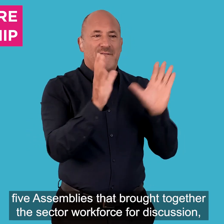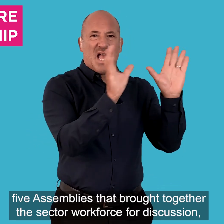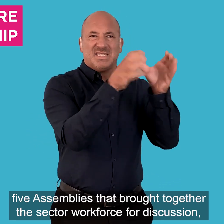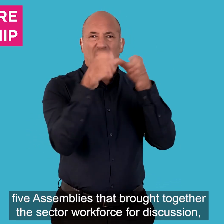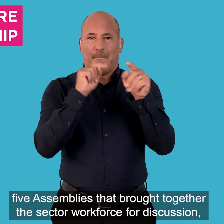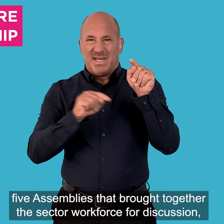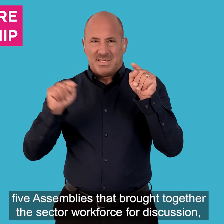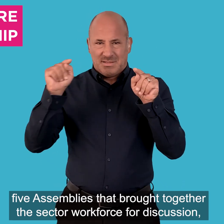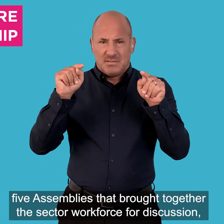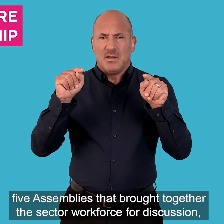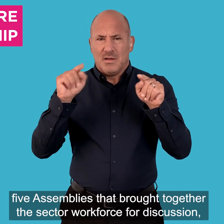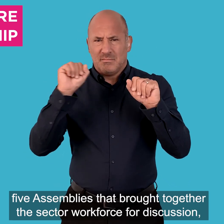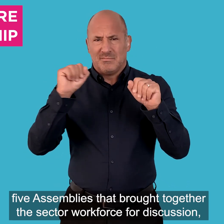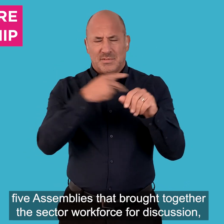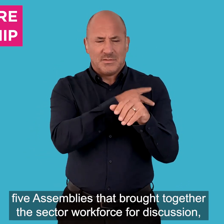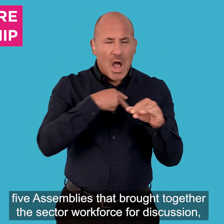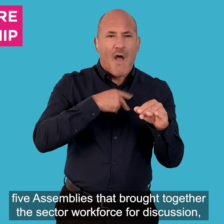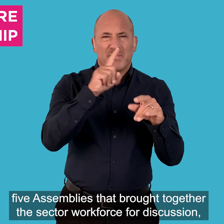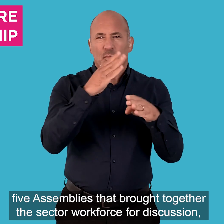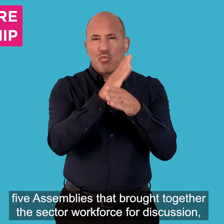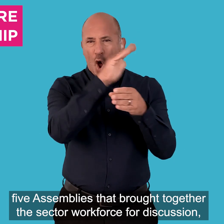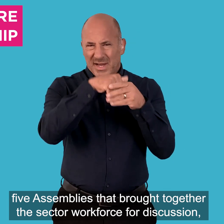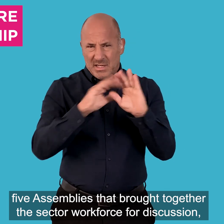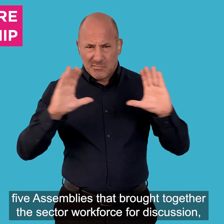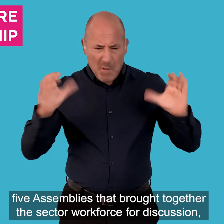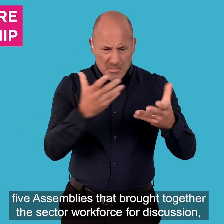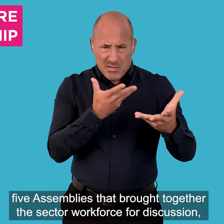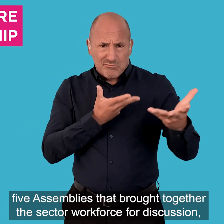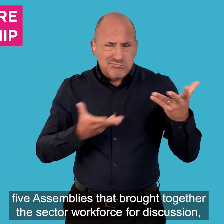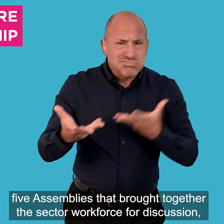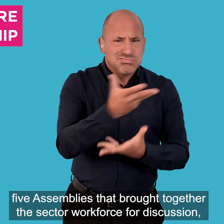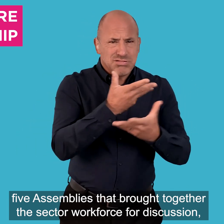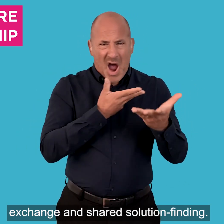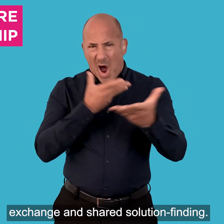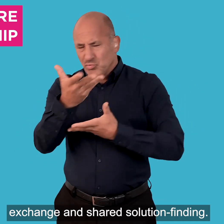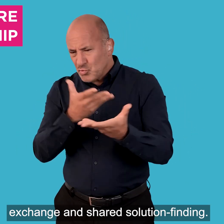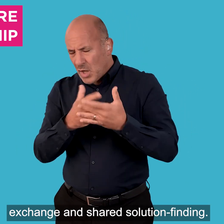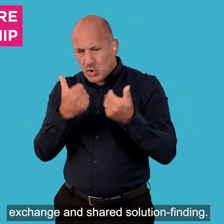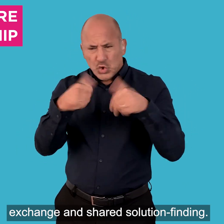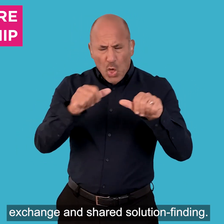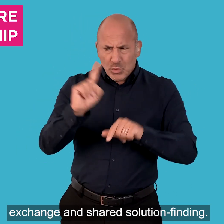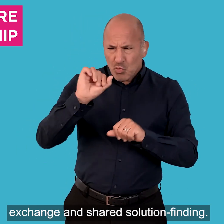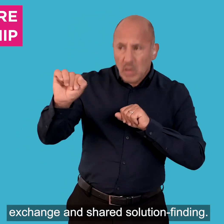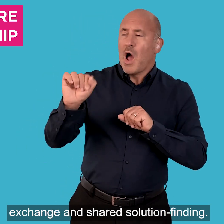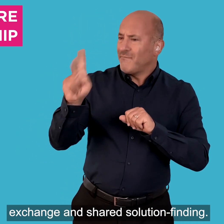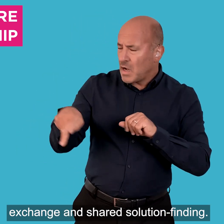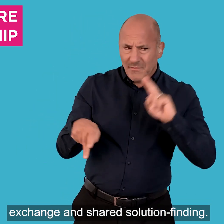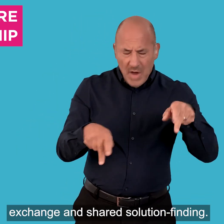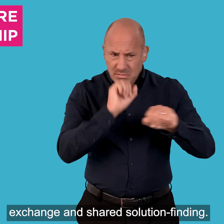5 assemblies that brought together the sector workforce for discussion, exchange and shared